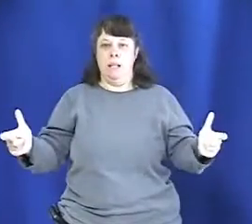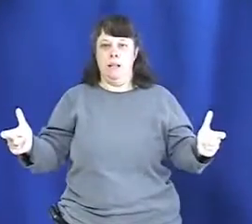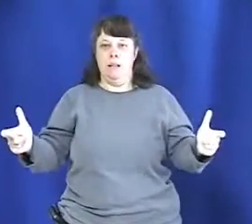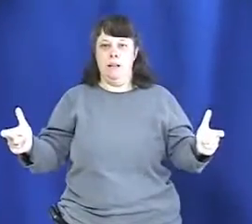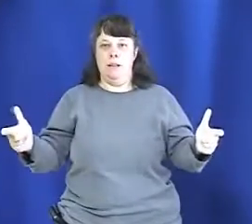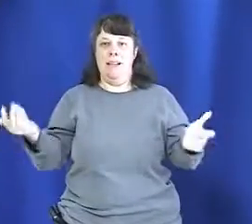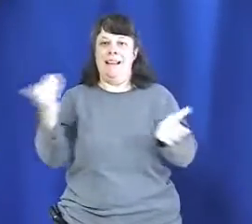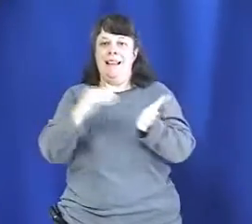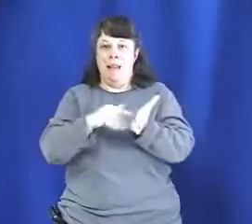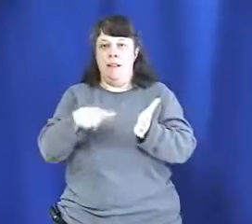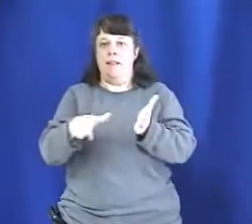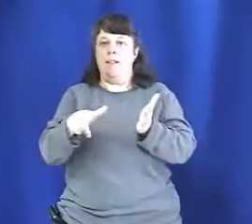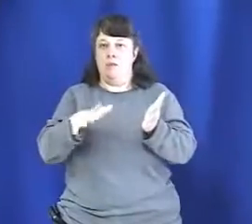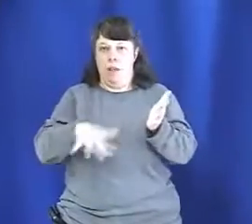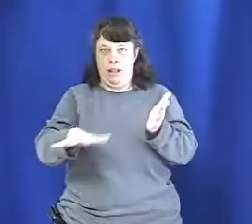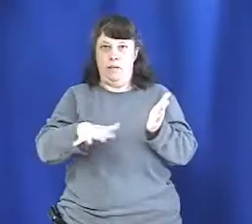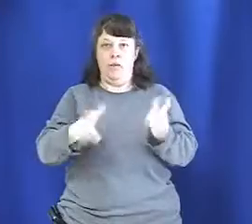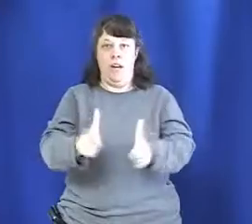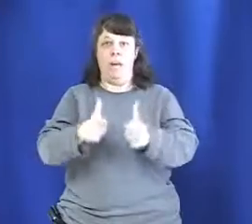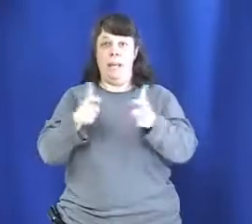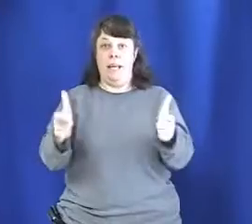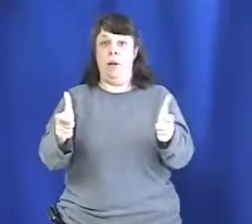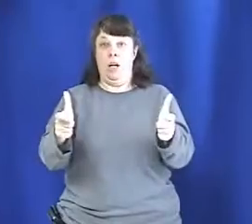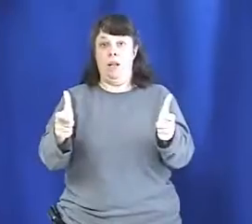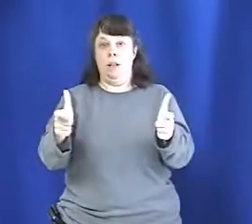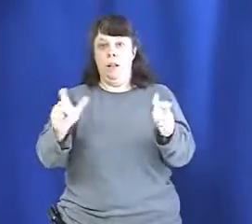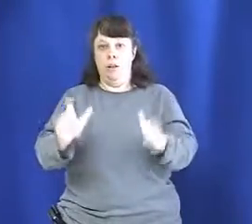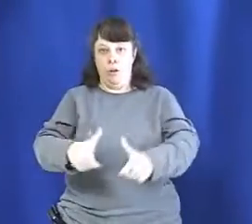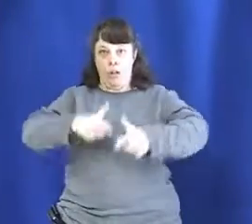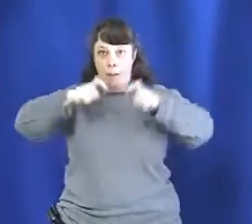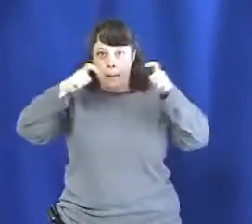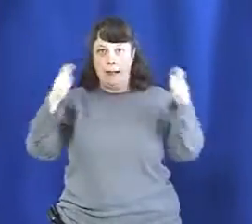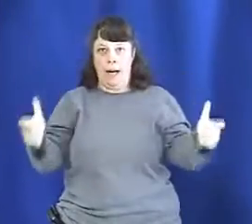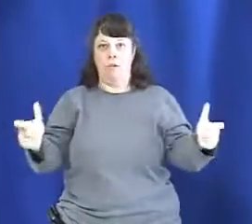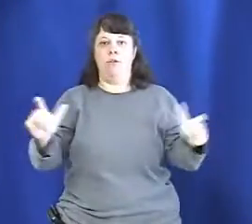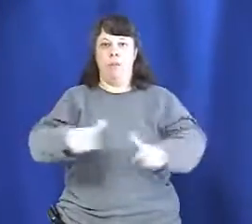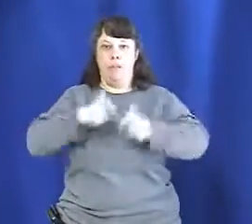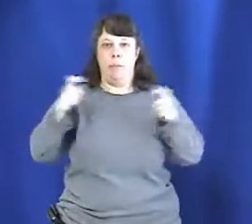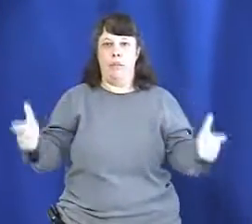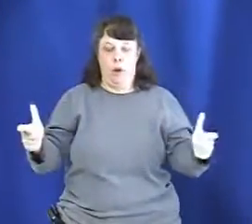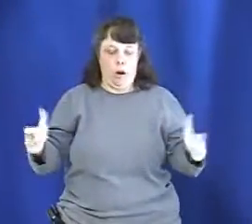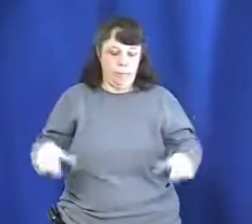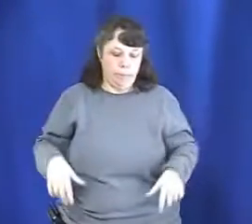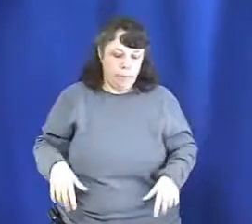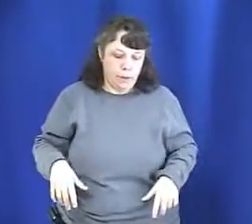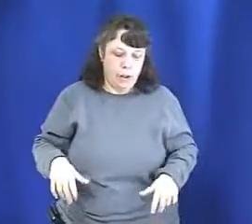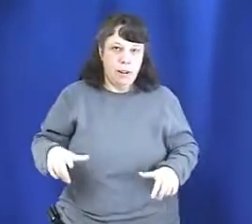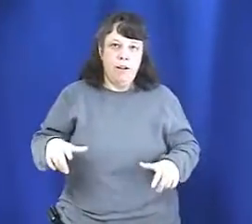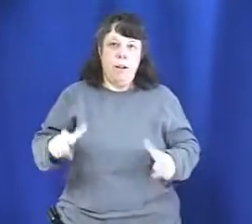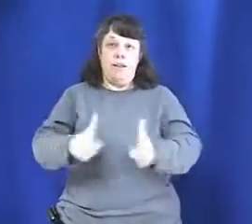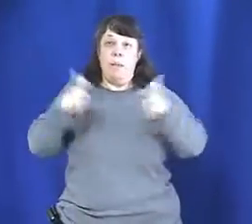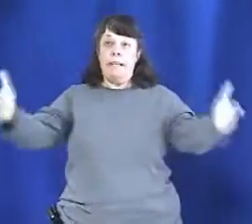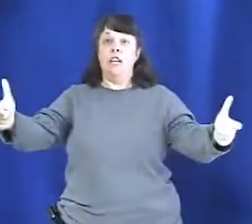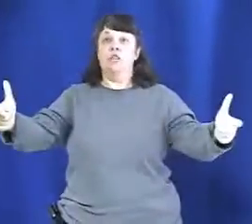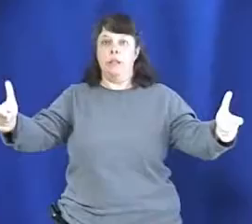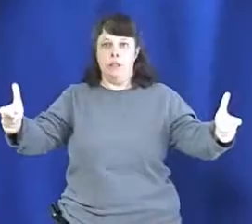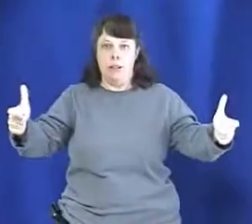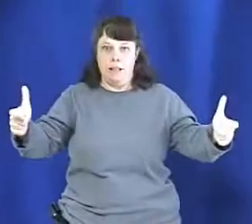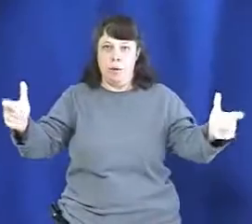Big. And again, this is relative. You can have a big bug. You can have a big house. You can have a big car. You can have a big country as opposed